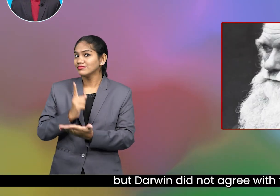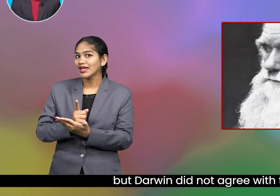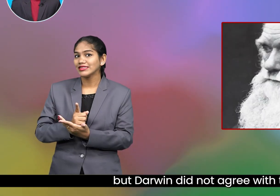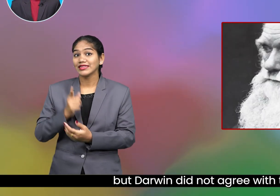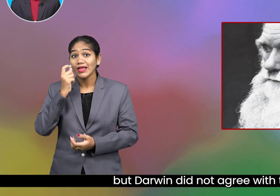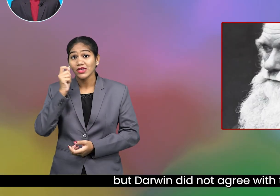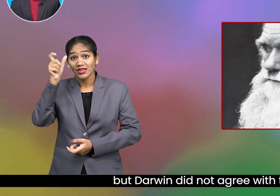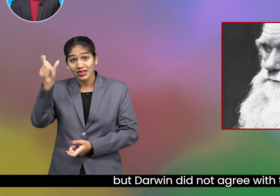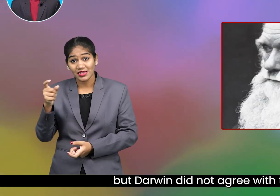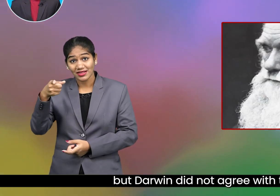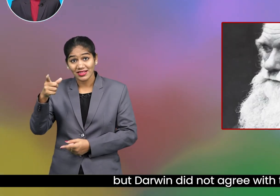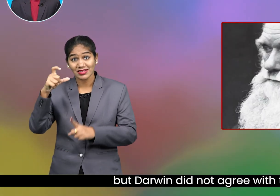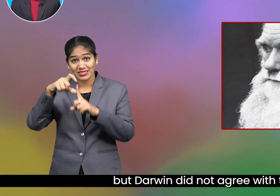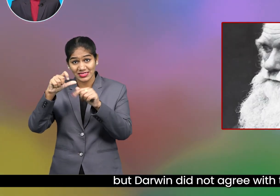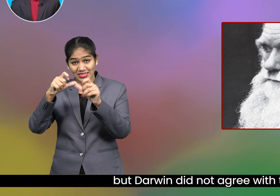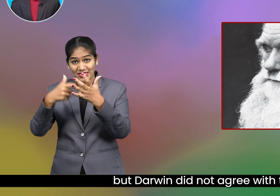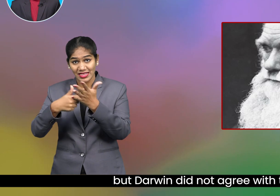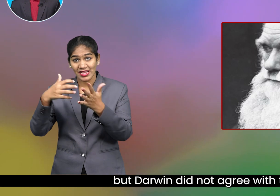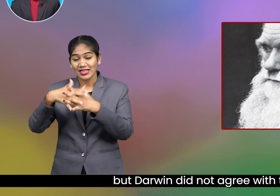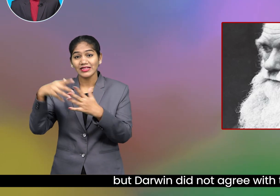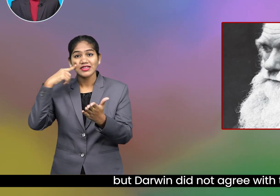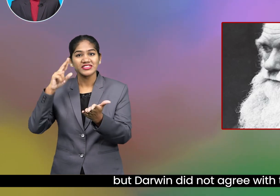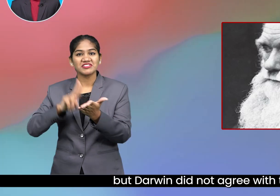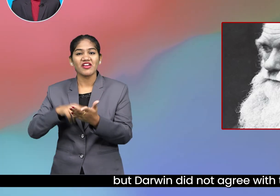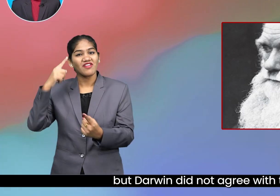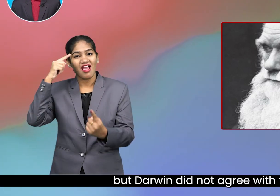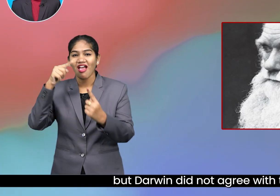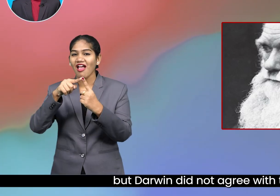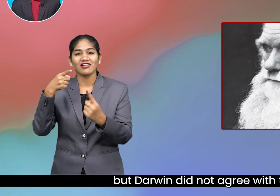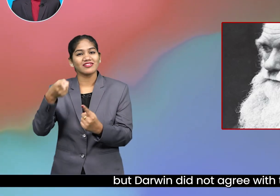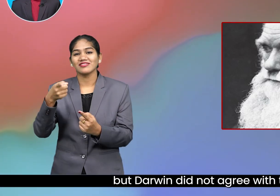But Darwin did not agree with this idea.